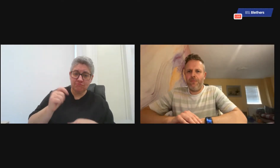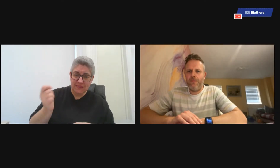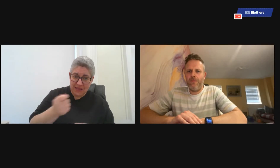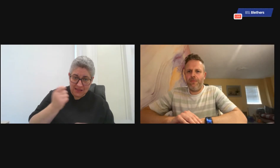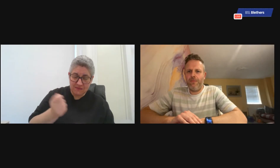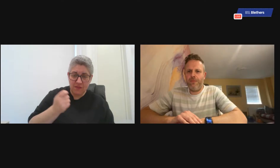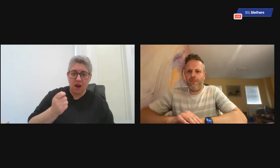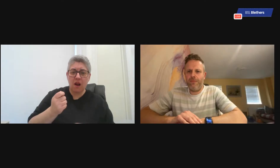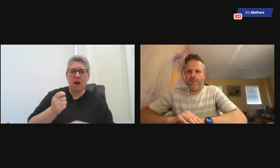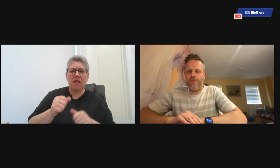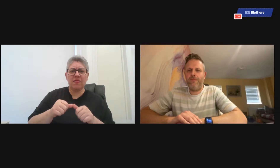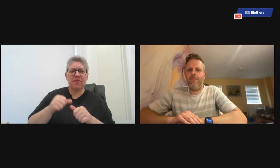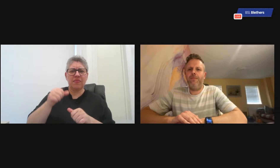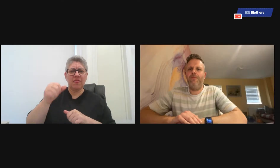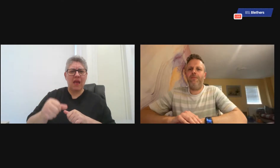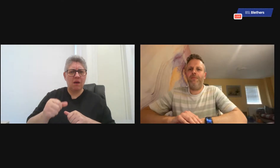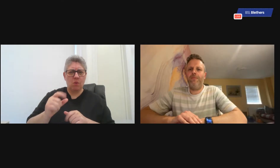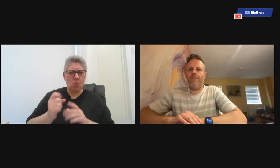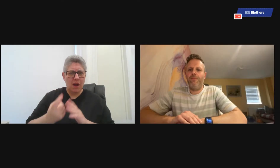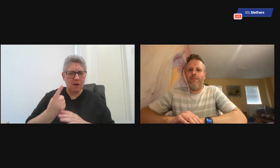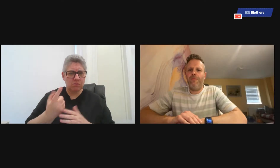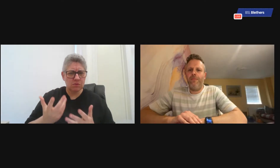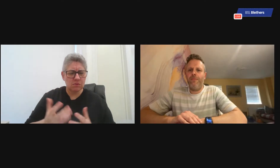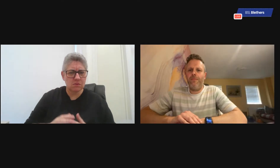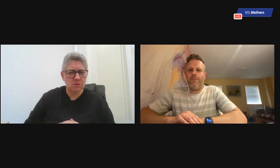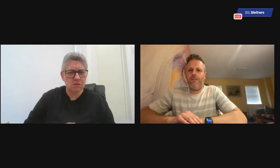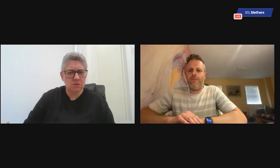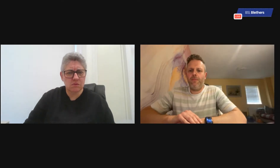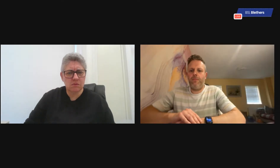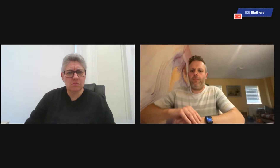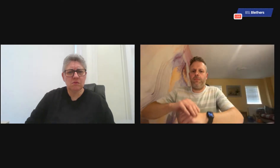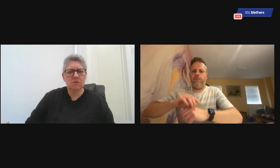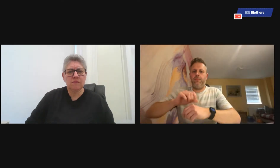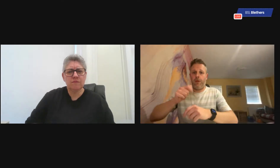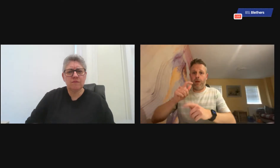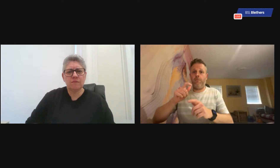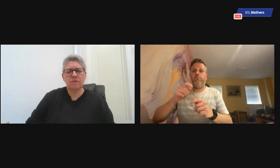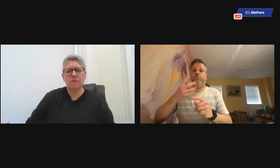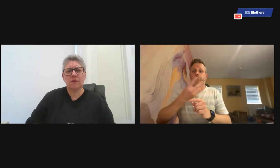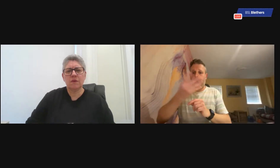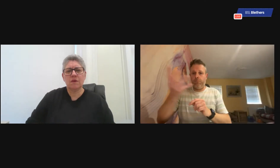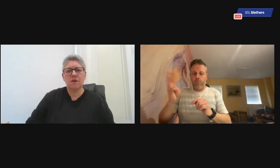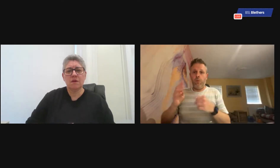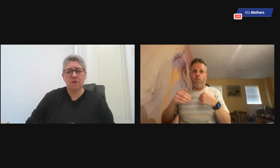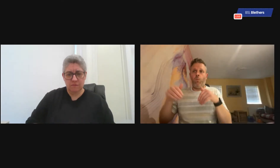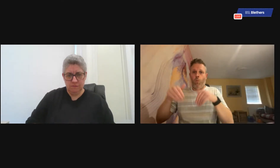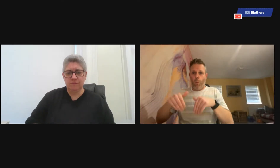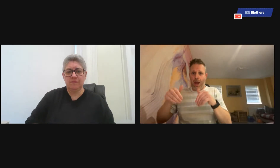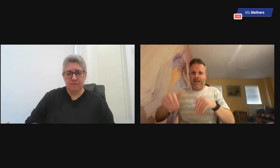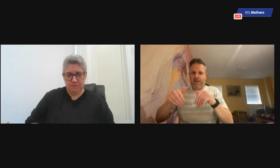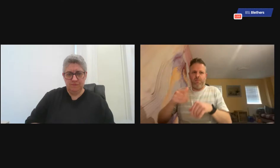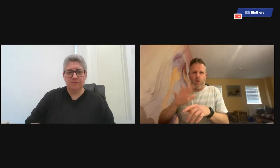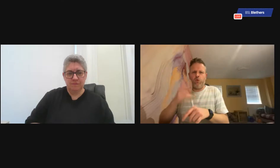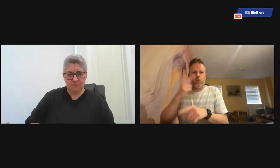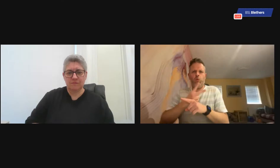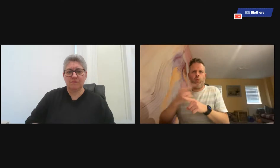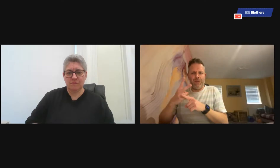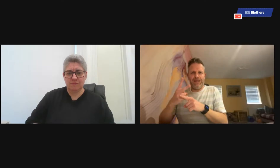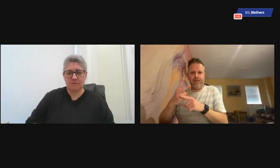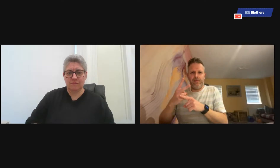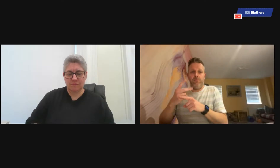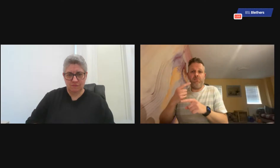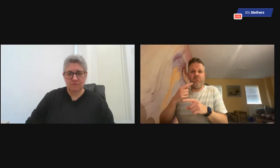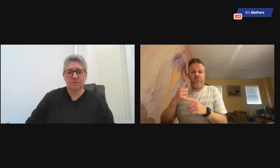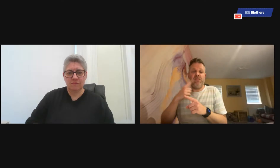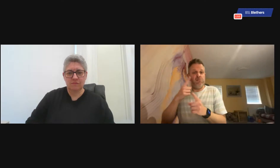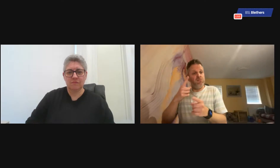people. And was it a fairly quick decision? Did they let you know whether you've been successful quite quickly? And what happened after that? Yeah,